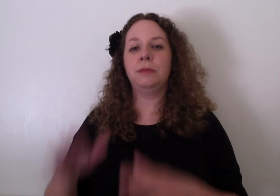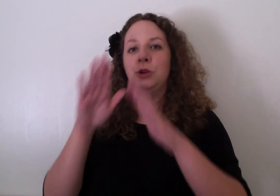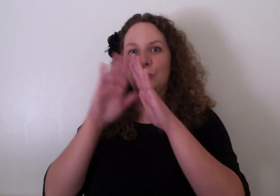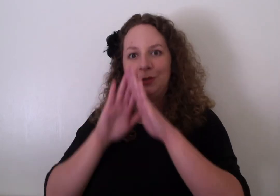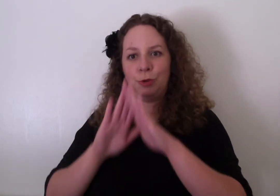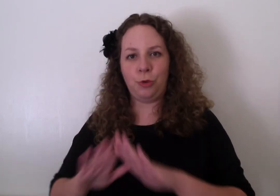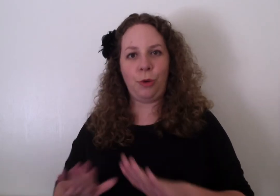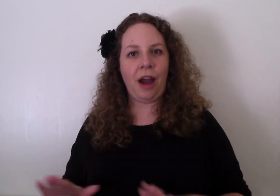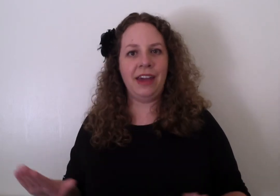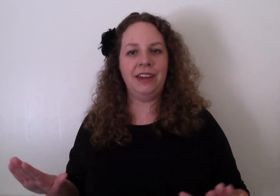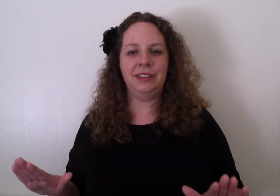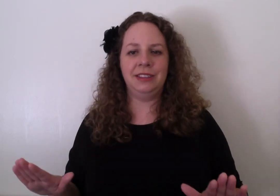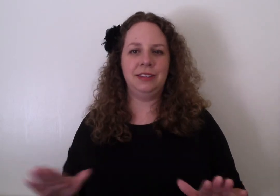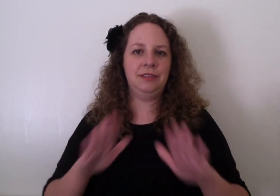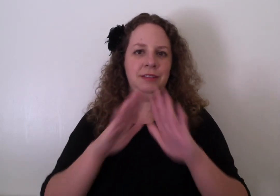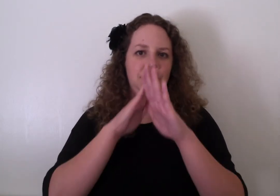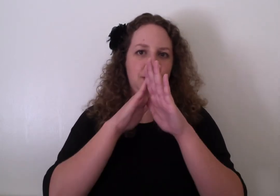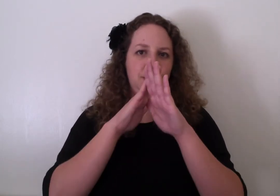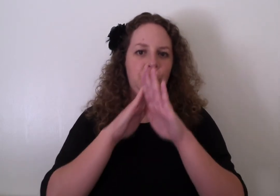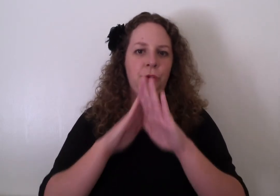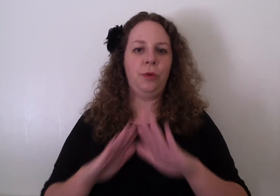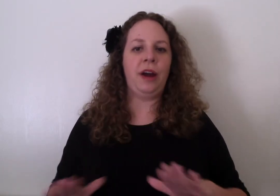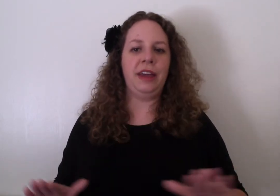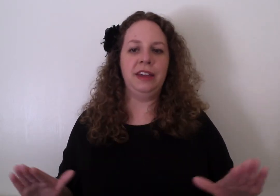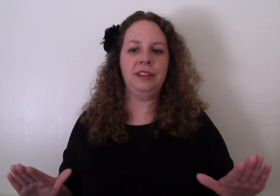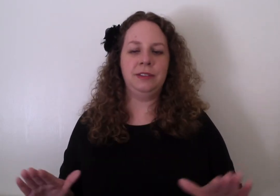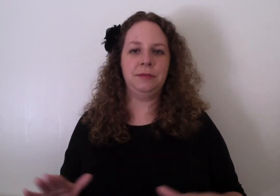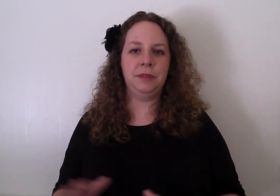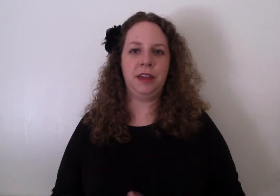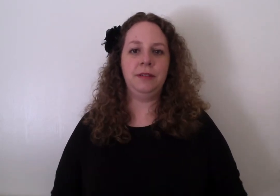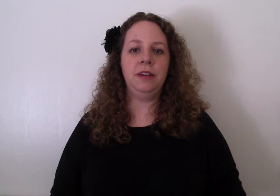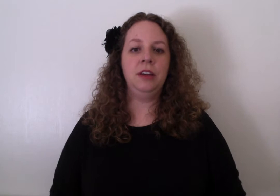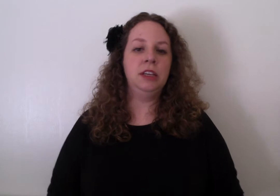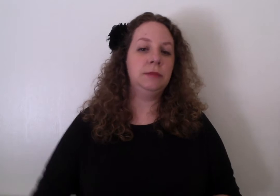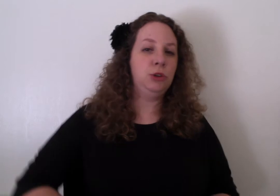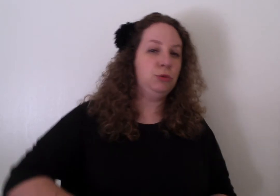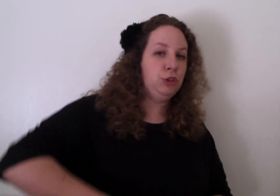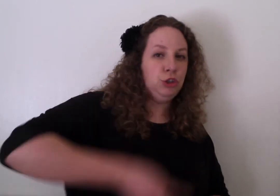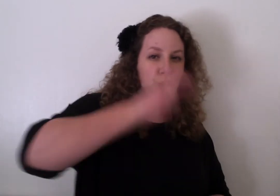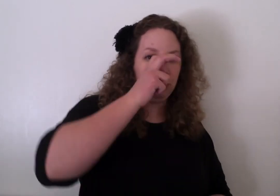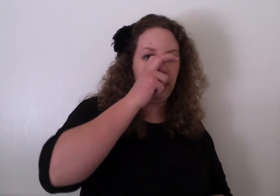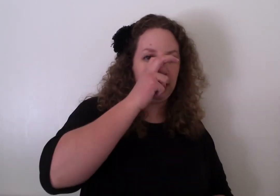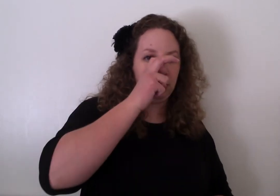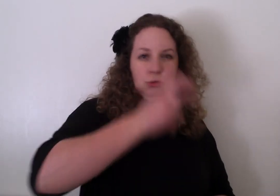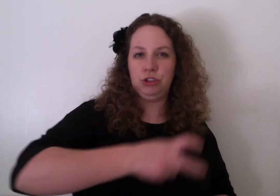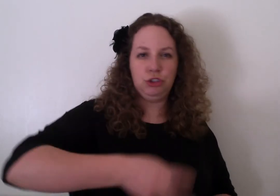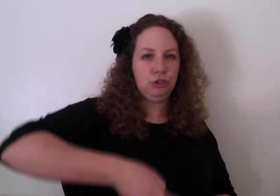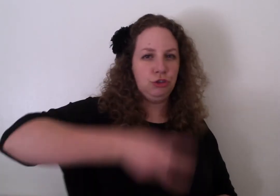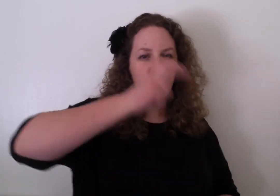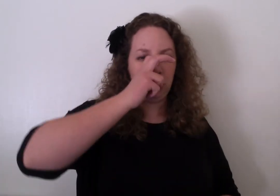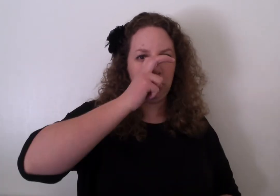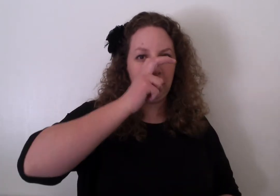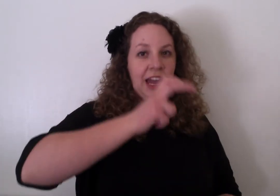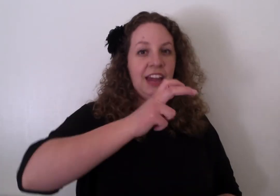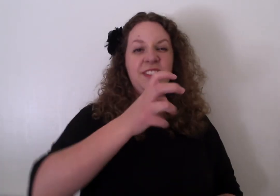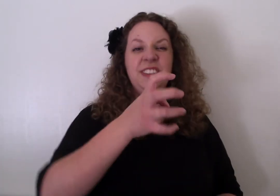who is quiet. Quiet, okay? Someone who is strict or stern. Okay, I've even seen it